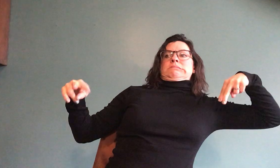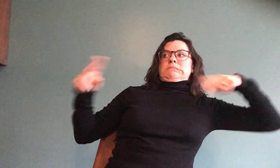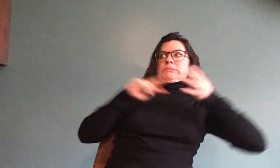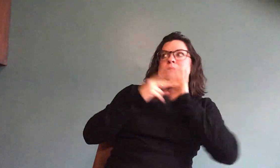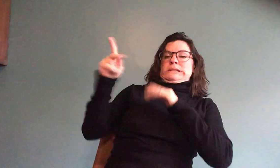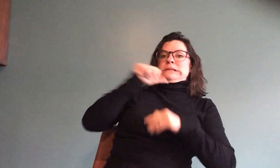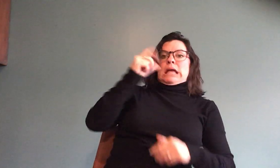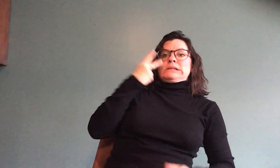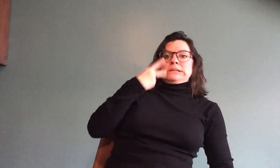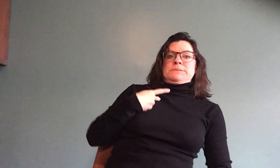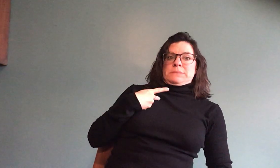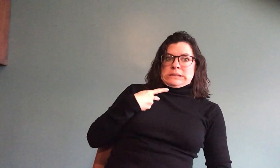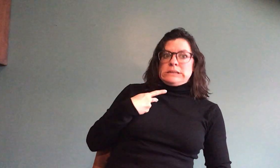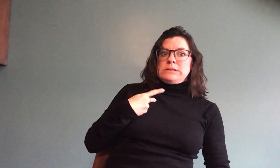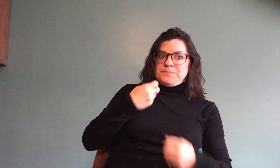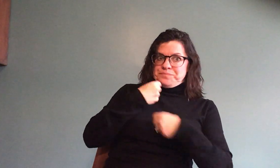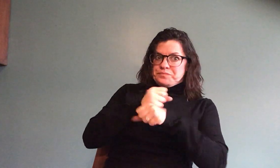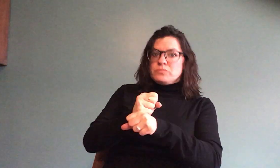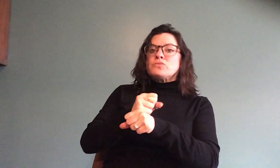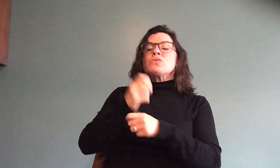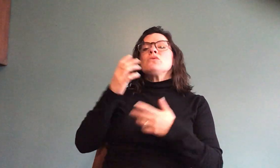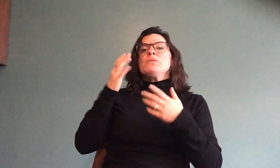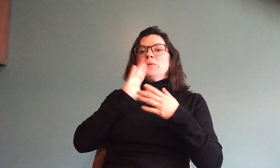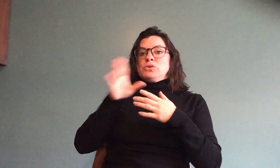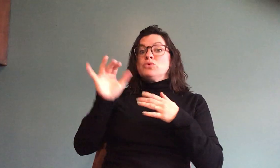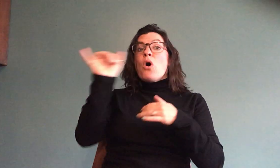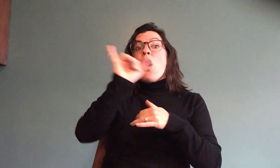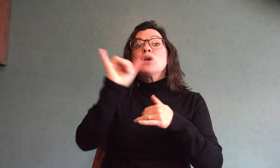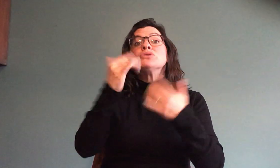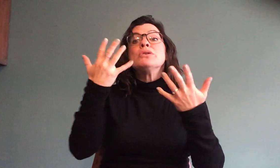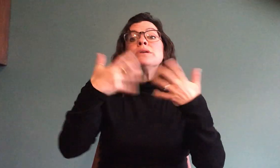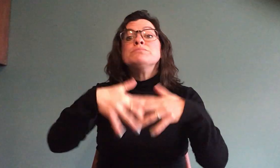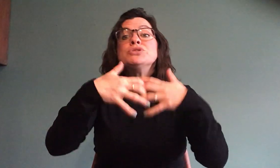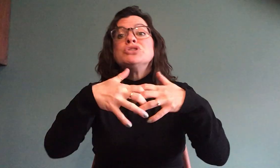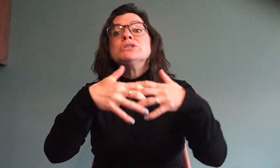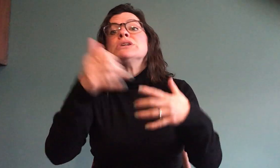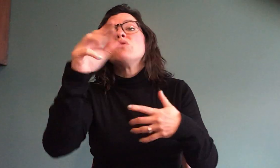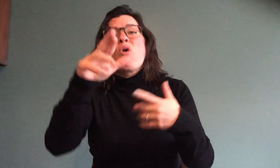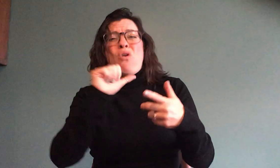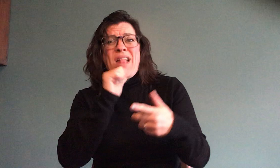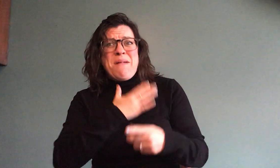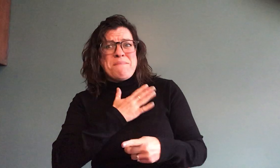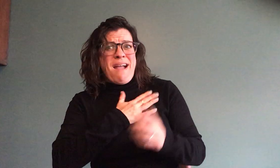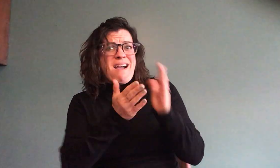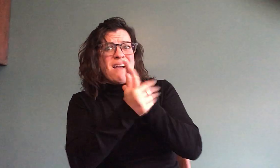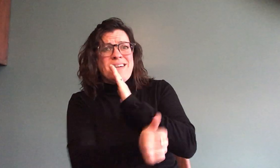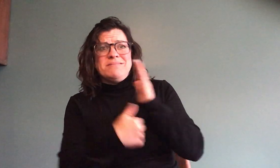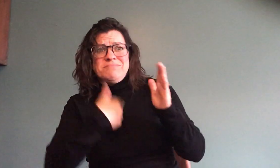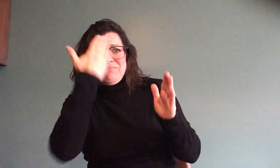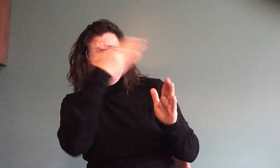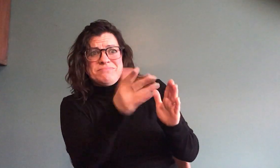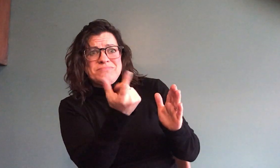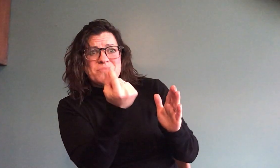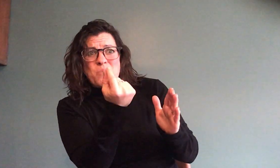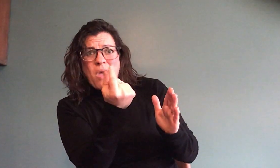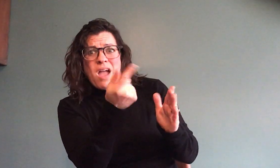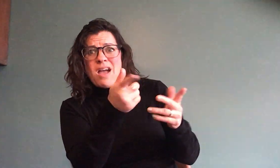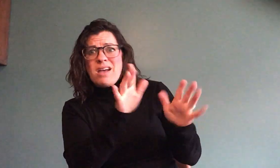Wear reflective high visibility vests or other suitable garments. All right. And never stand between two pieces